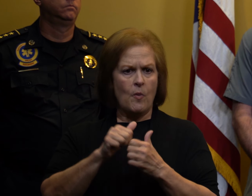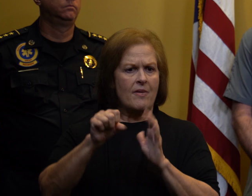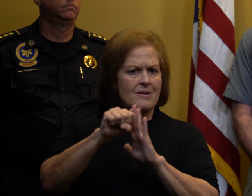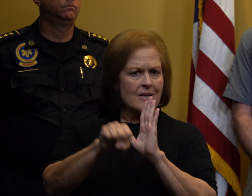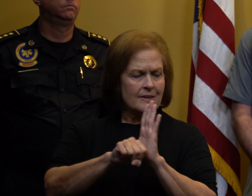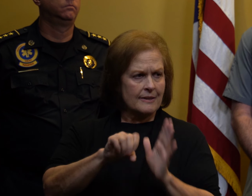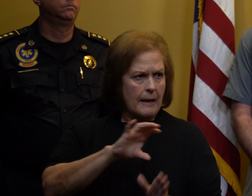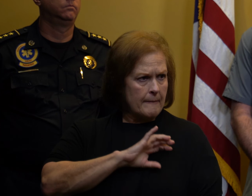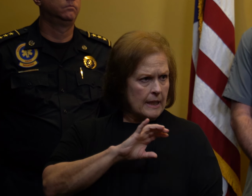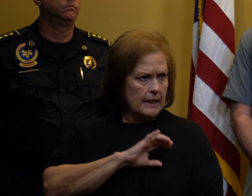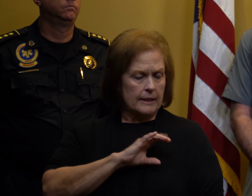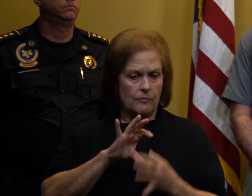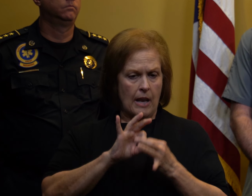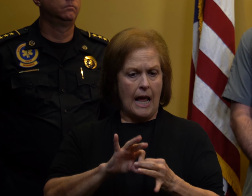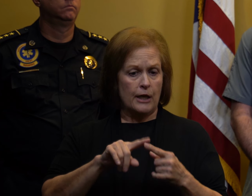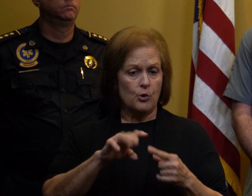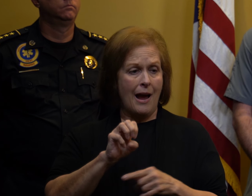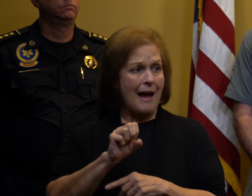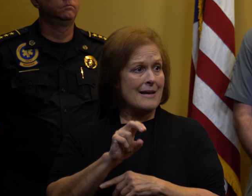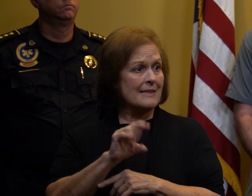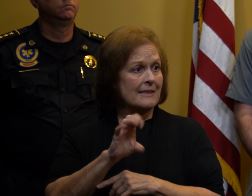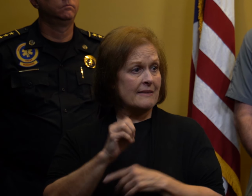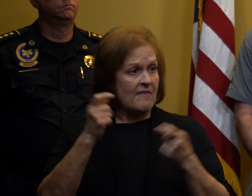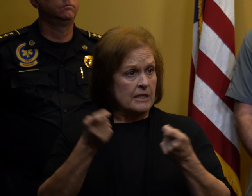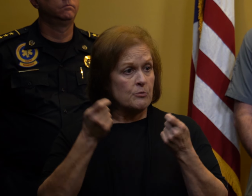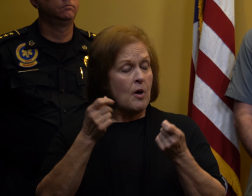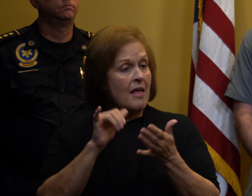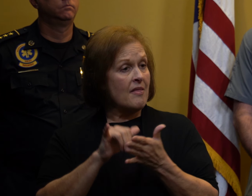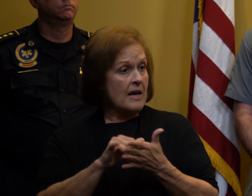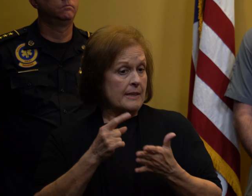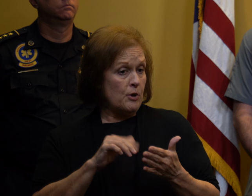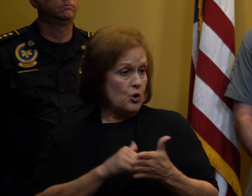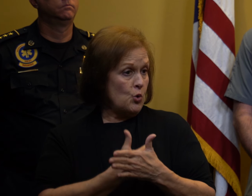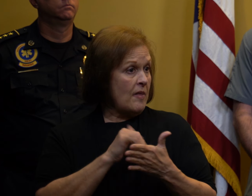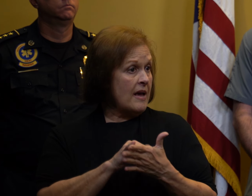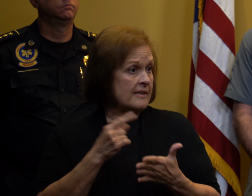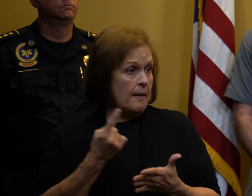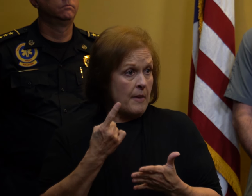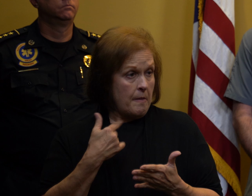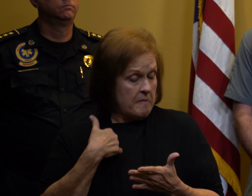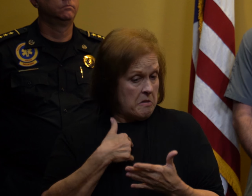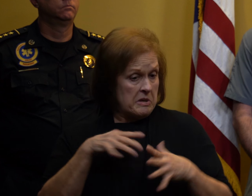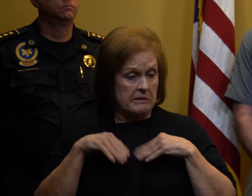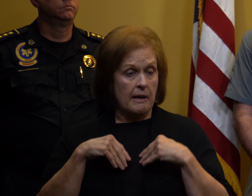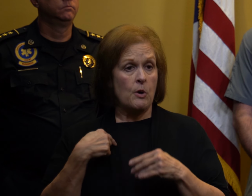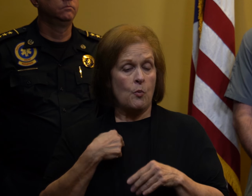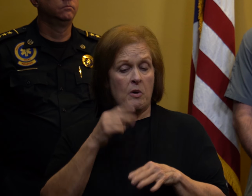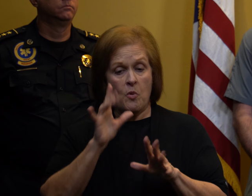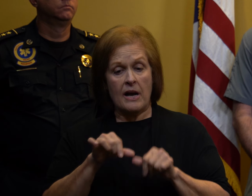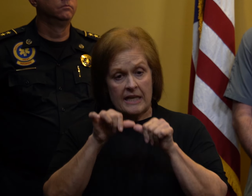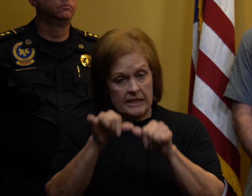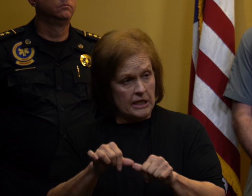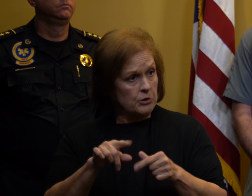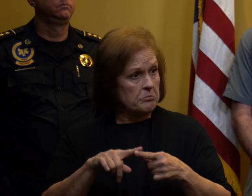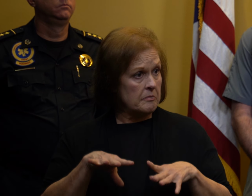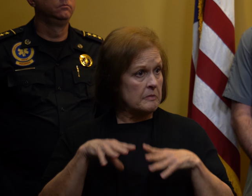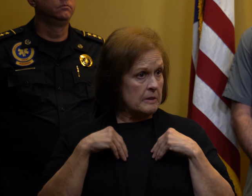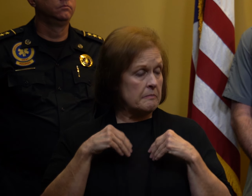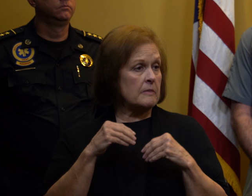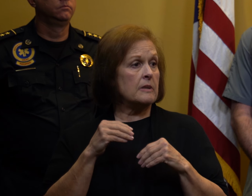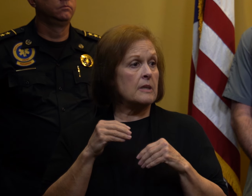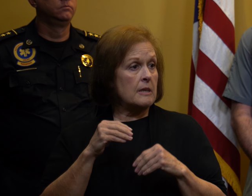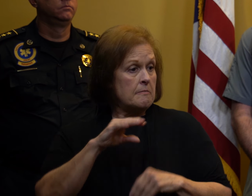Police as it relates to Essence Festival. That's something that is new, and it's something that we embrace and will continue to embrace.